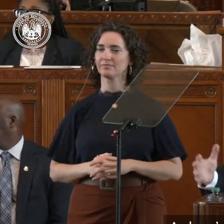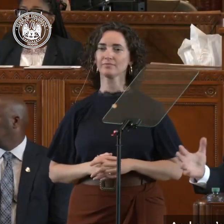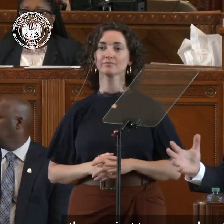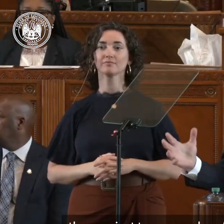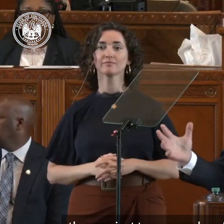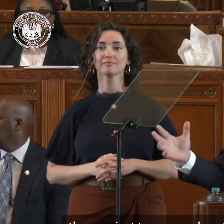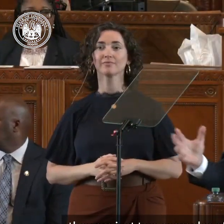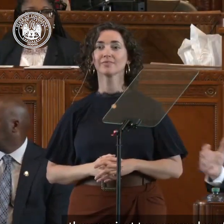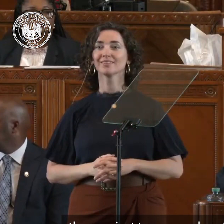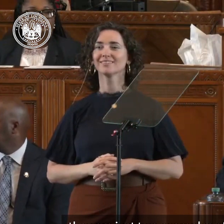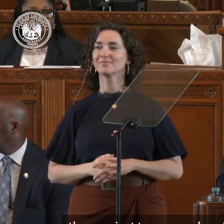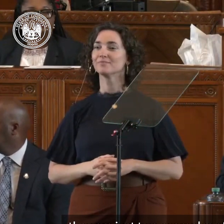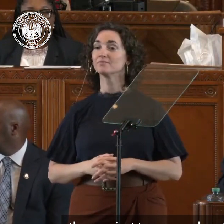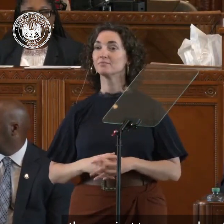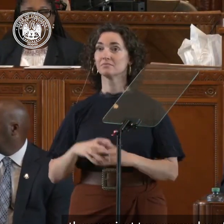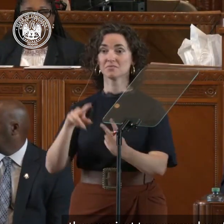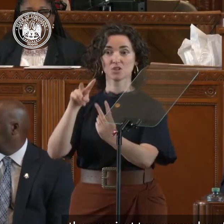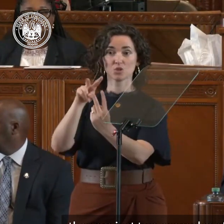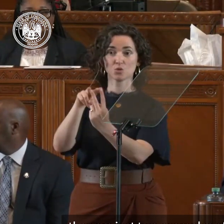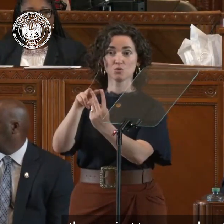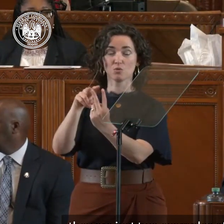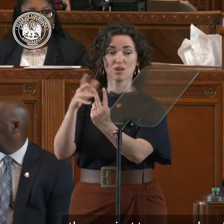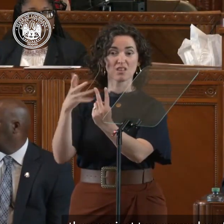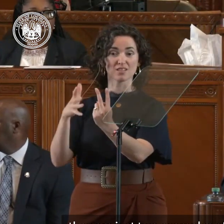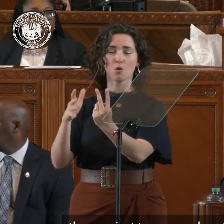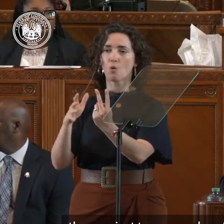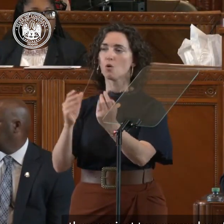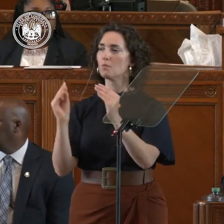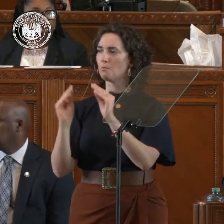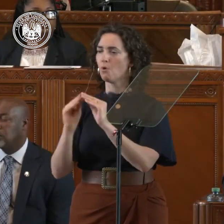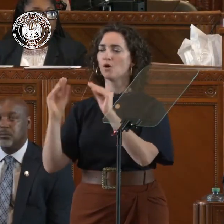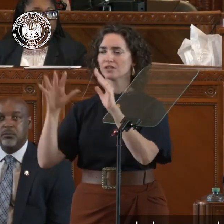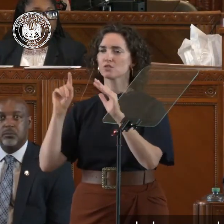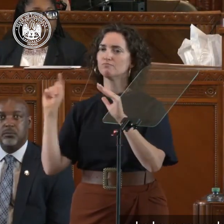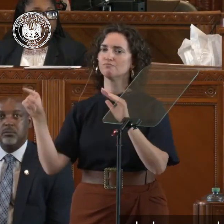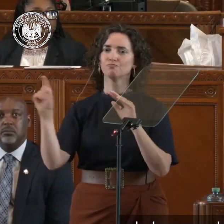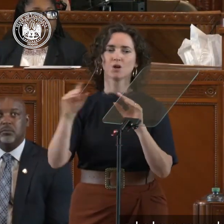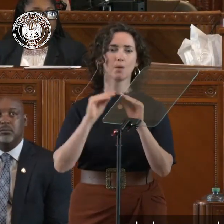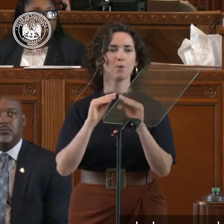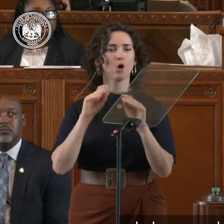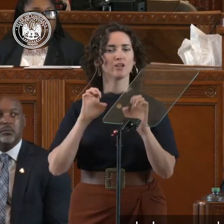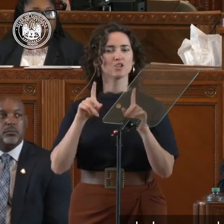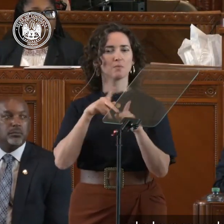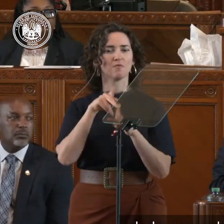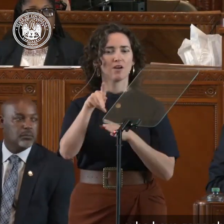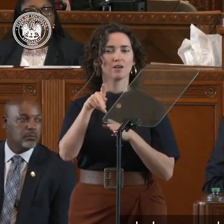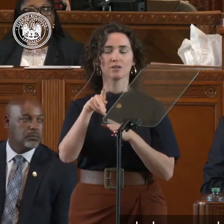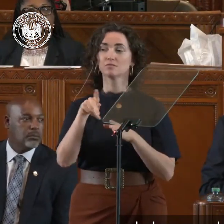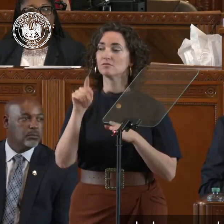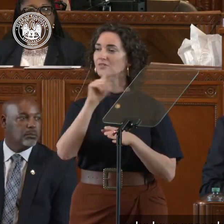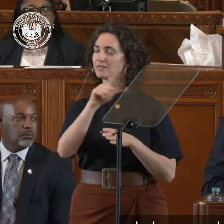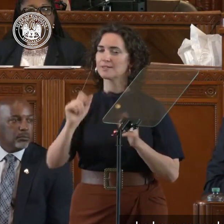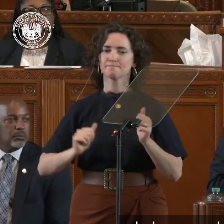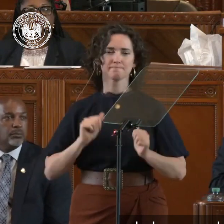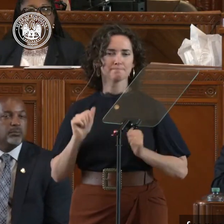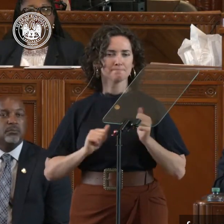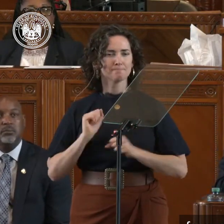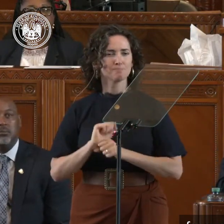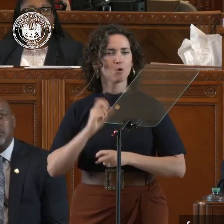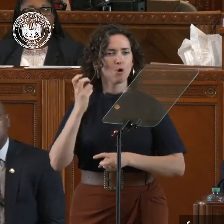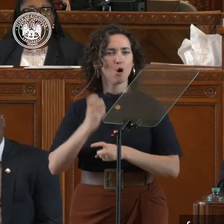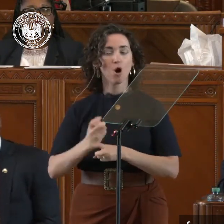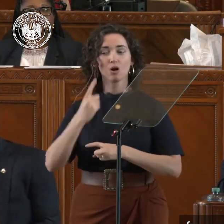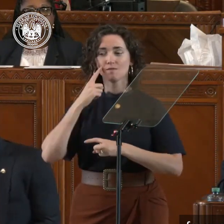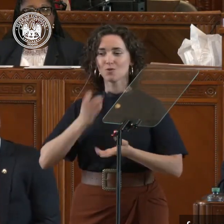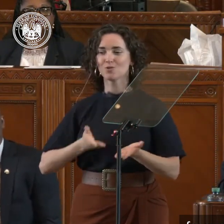And as y'all know, they are just two examples of educational professionals who have gone above and beyond for